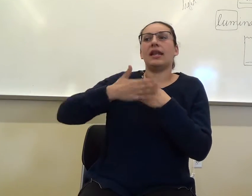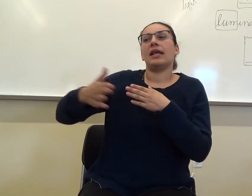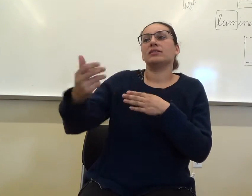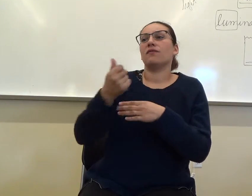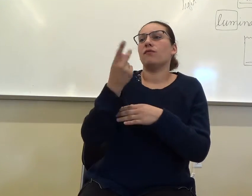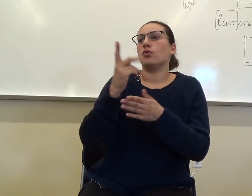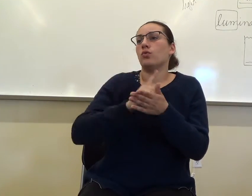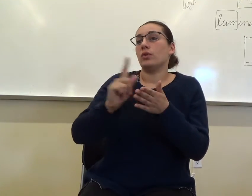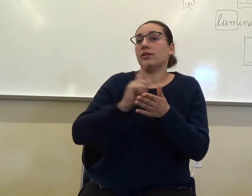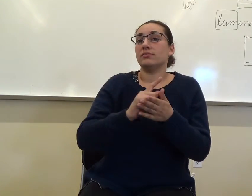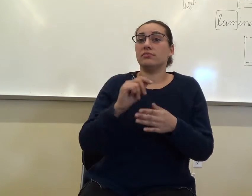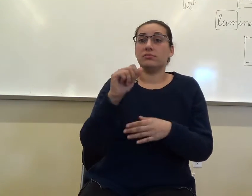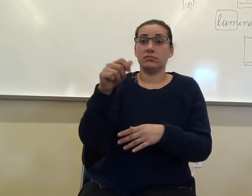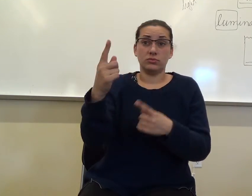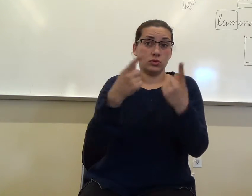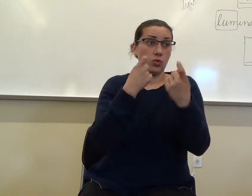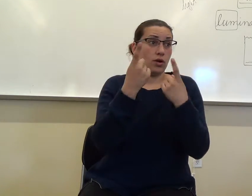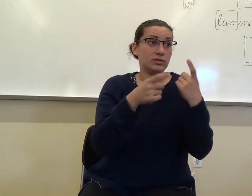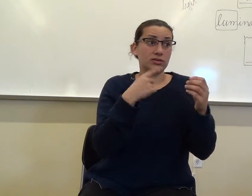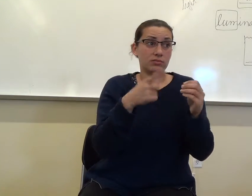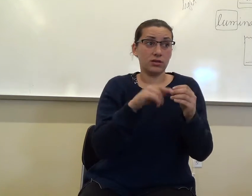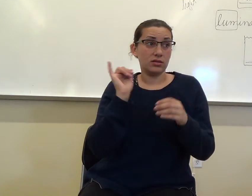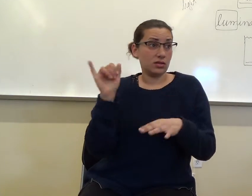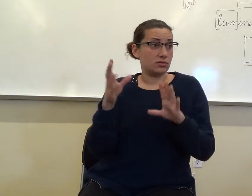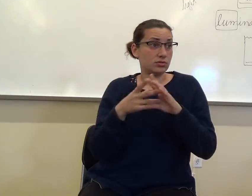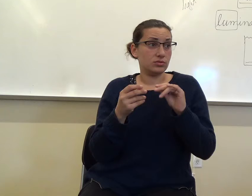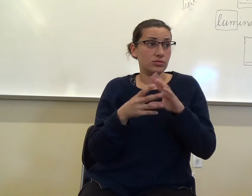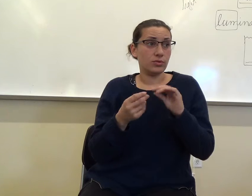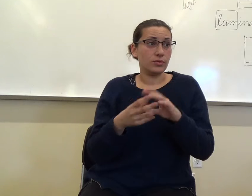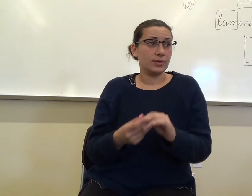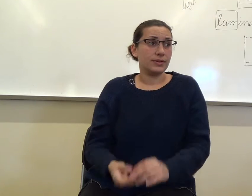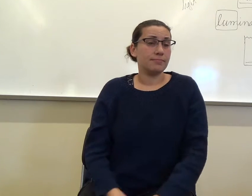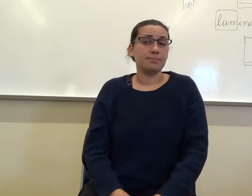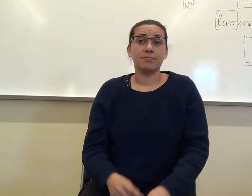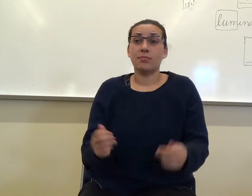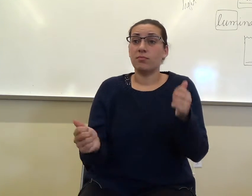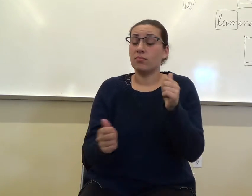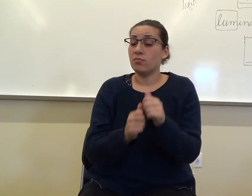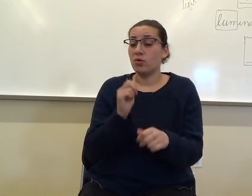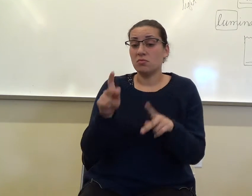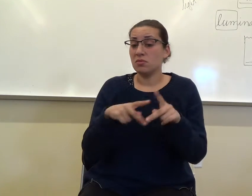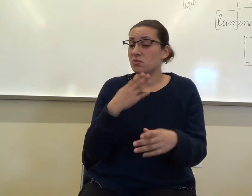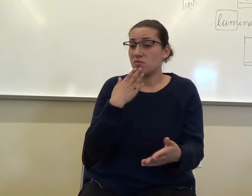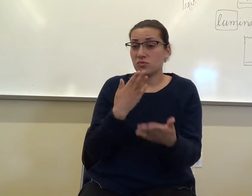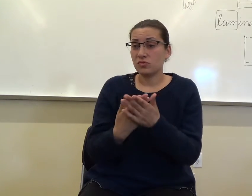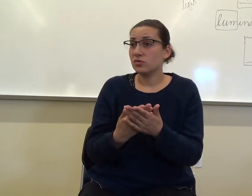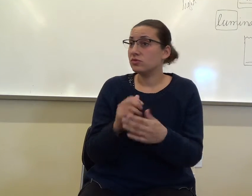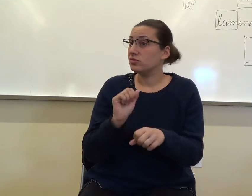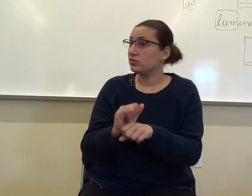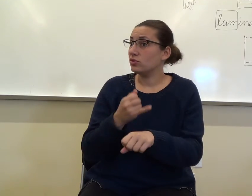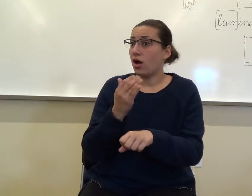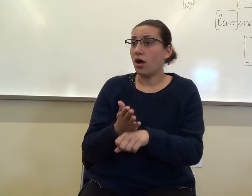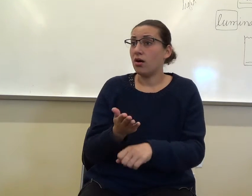any questions about that one? Like I said, most people did really well. And I think I probably gave out